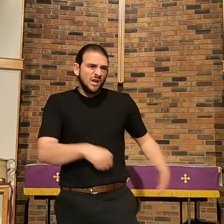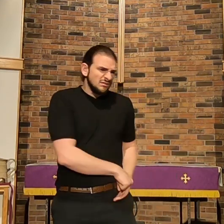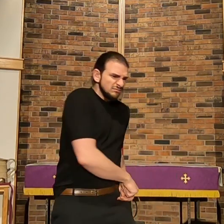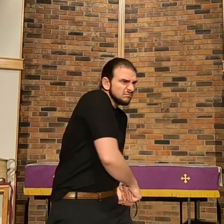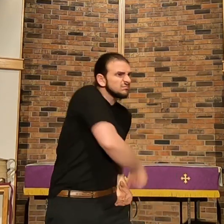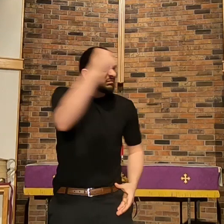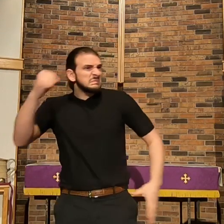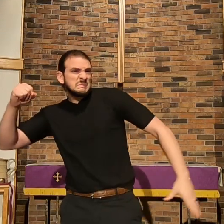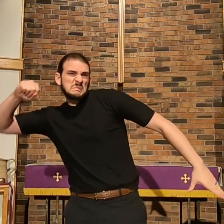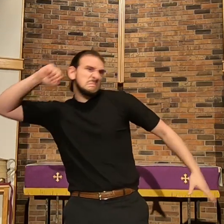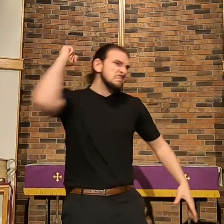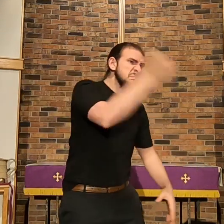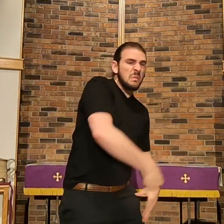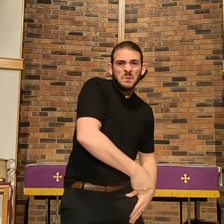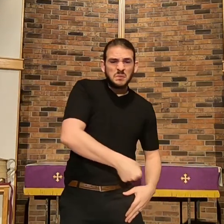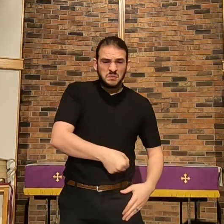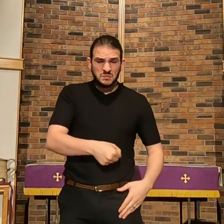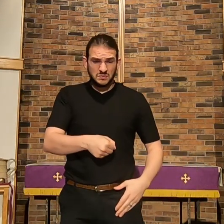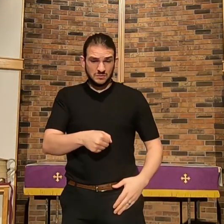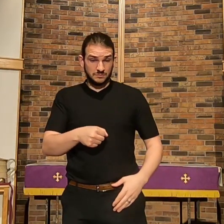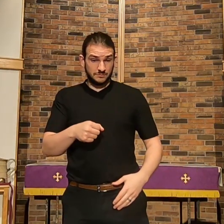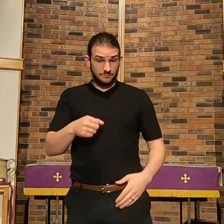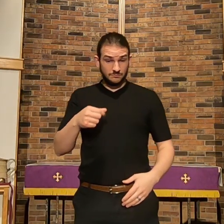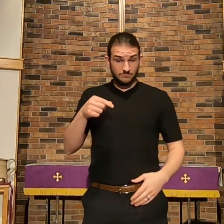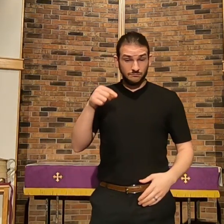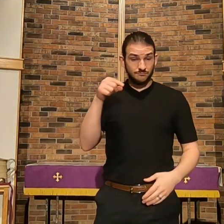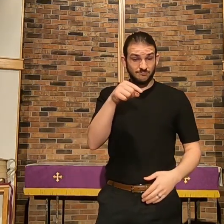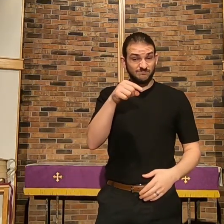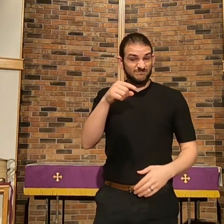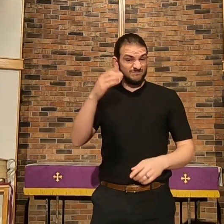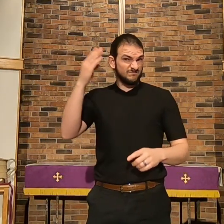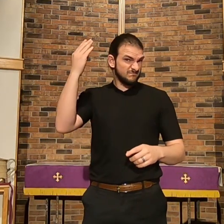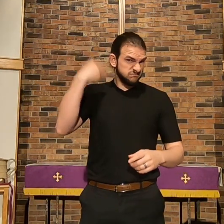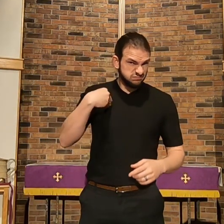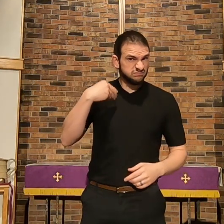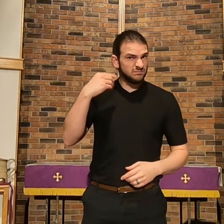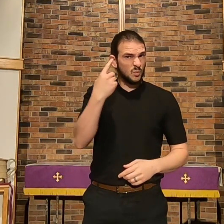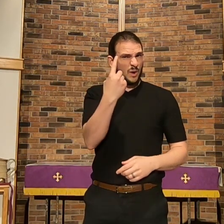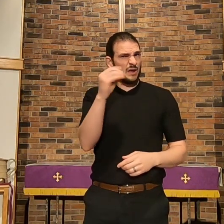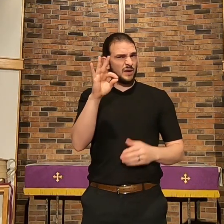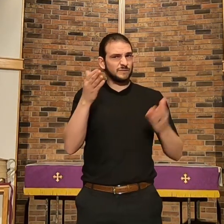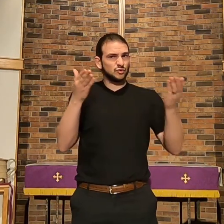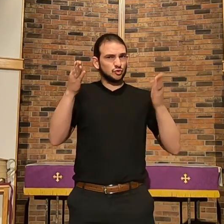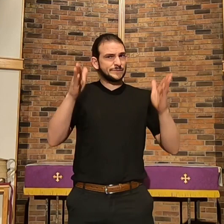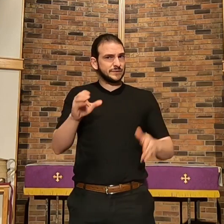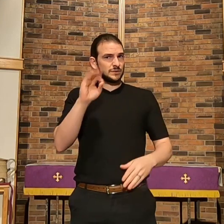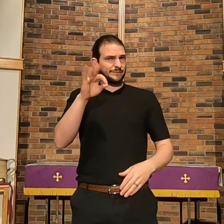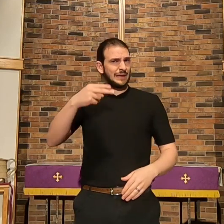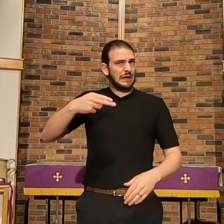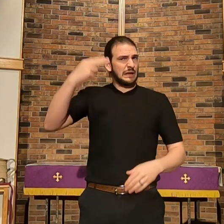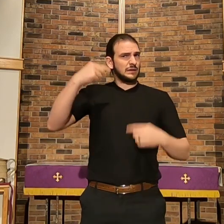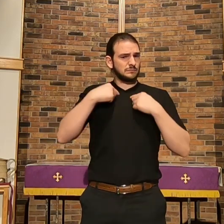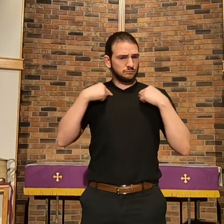Someone standing there pulled out a sword. He struck the servant of the high priest and cut off his ear.